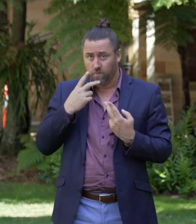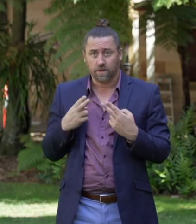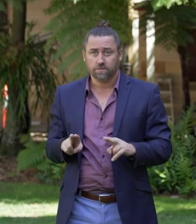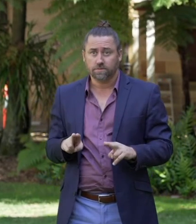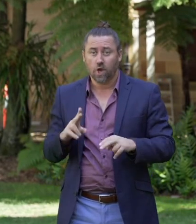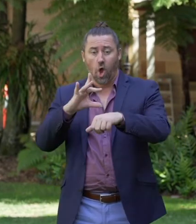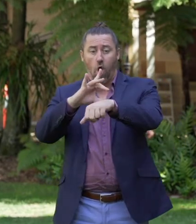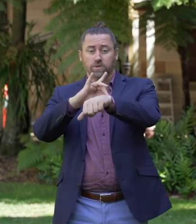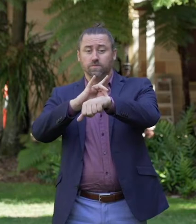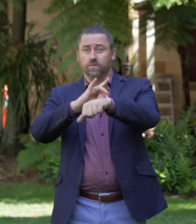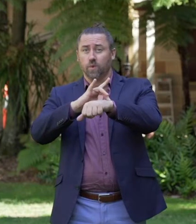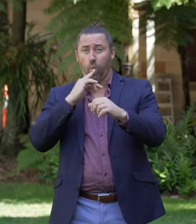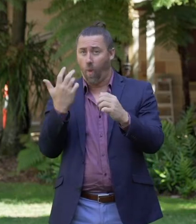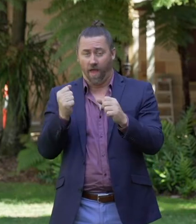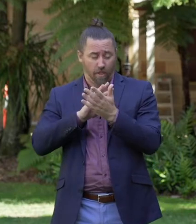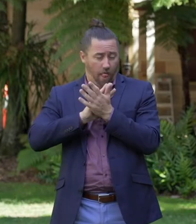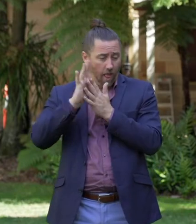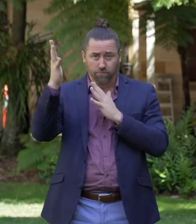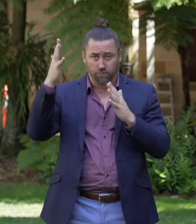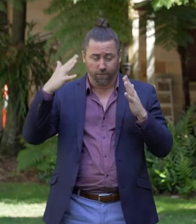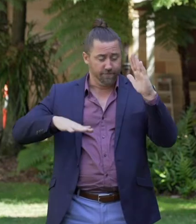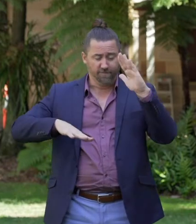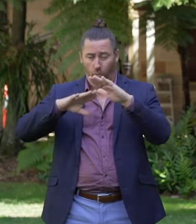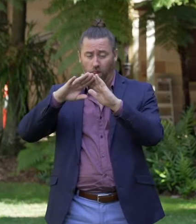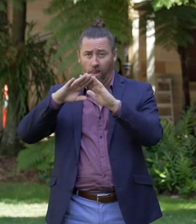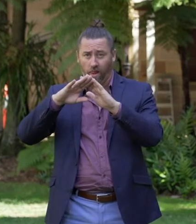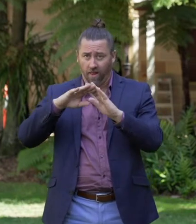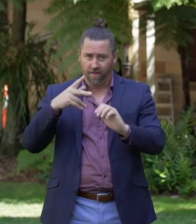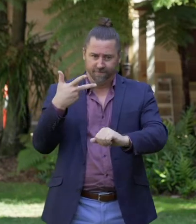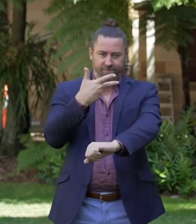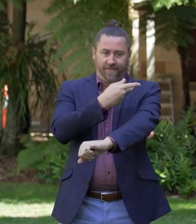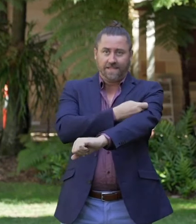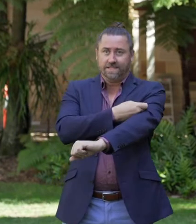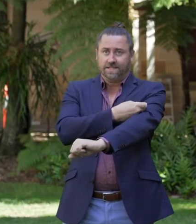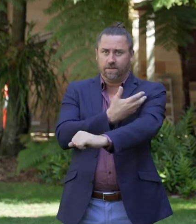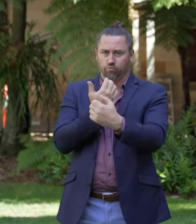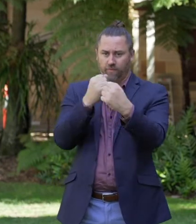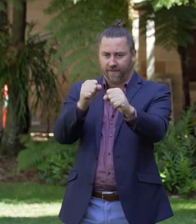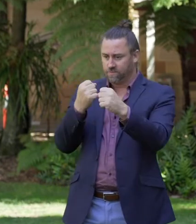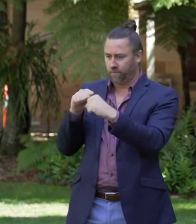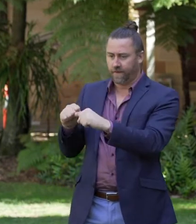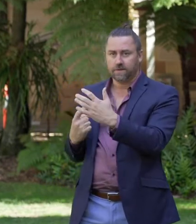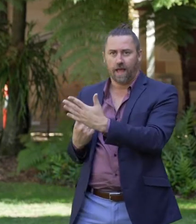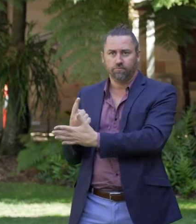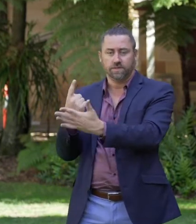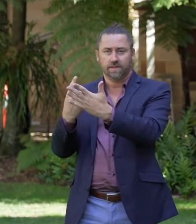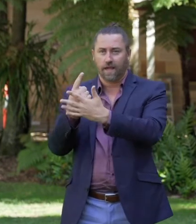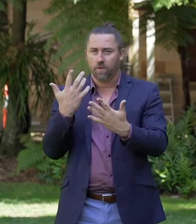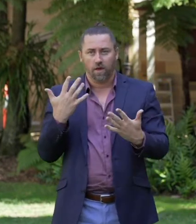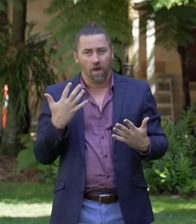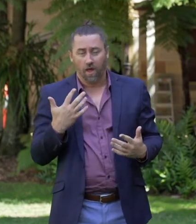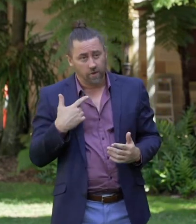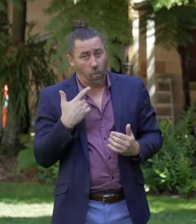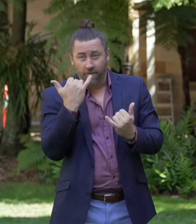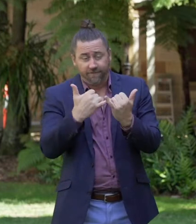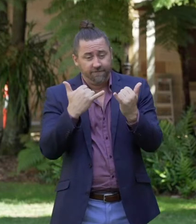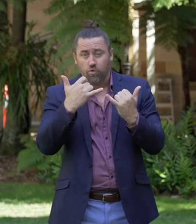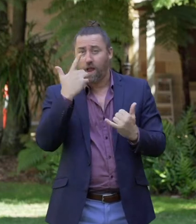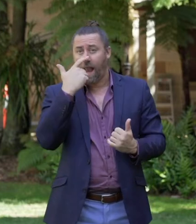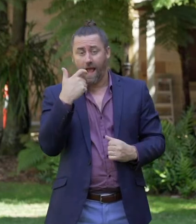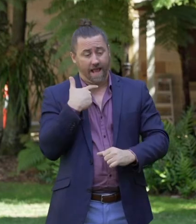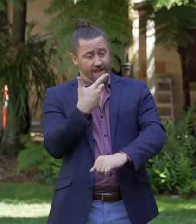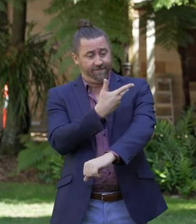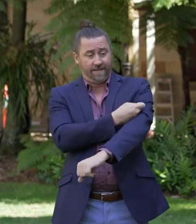system overrun. So wide-scale vaccination before we experience the wave is what has